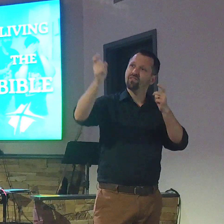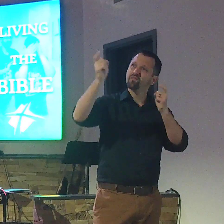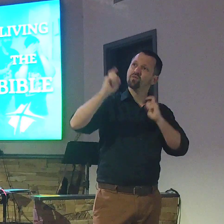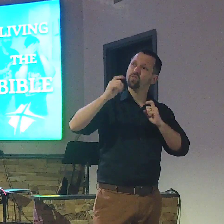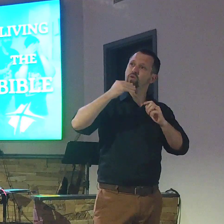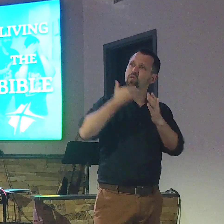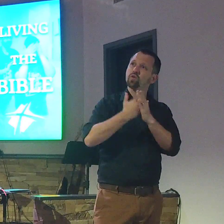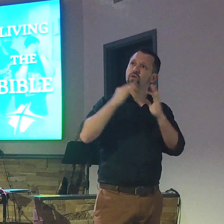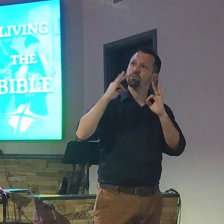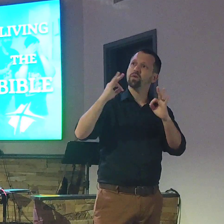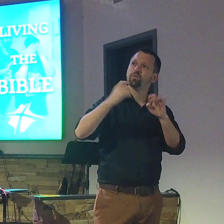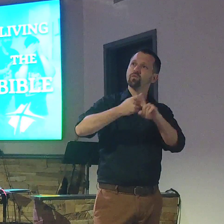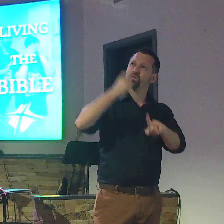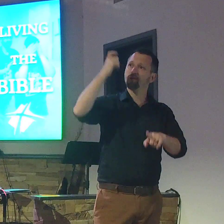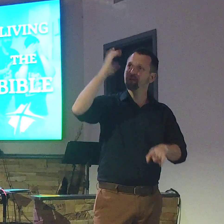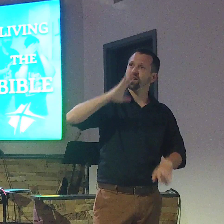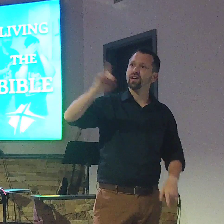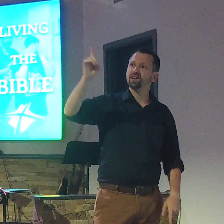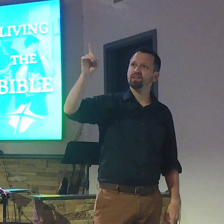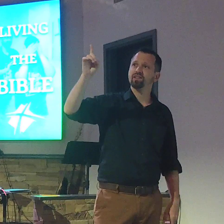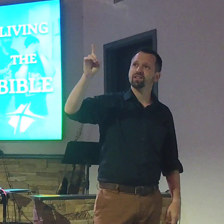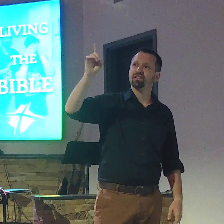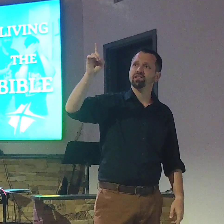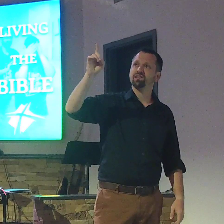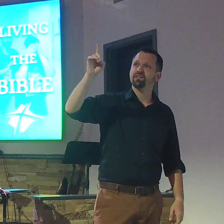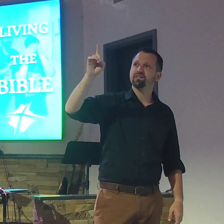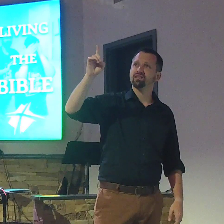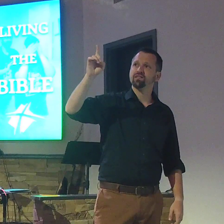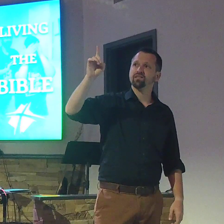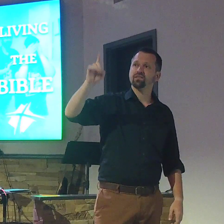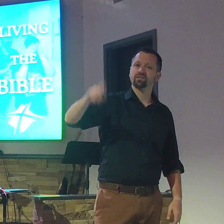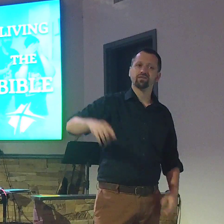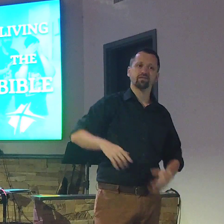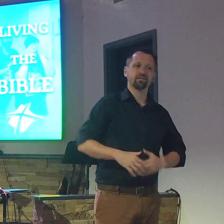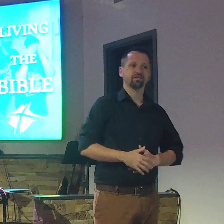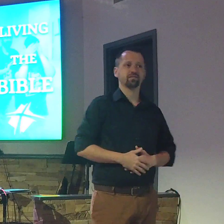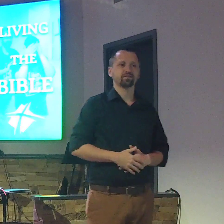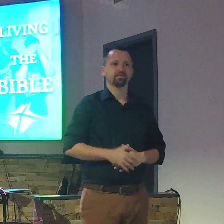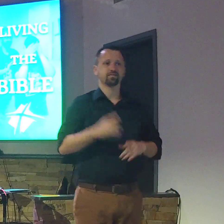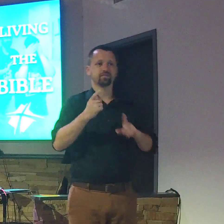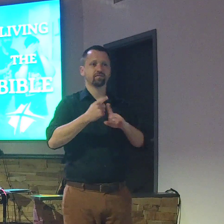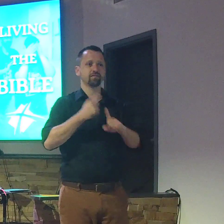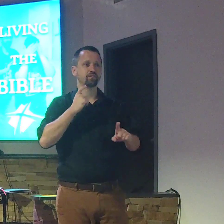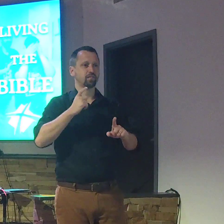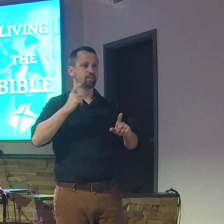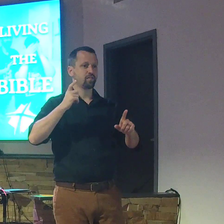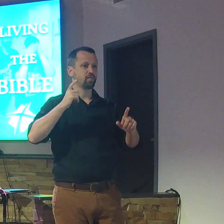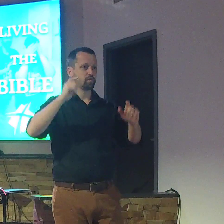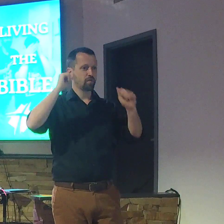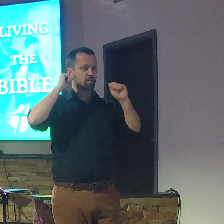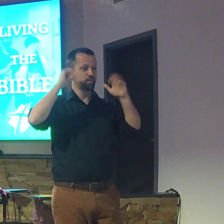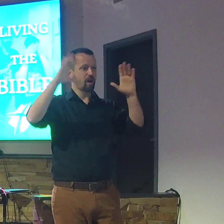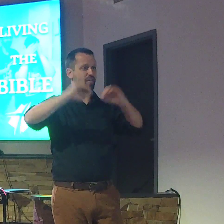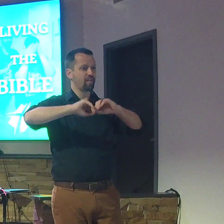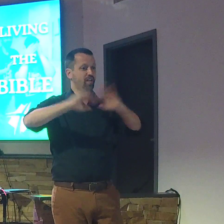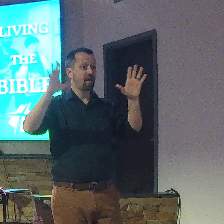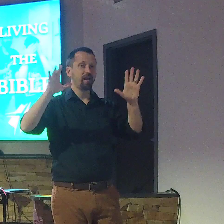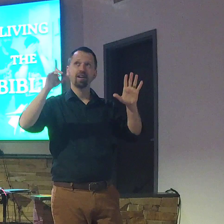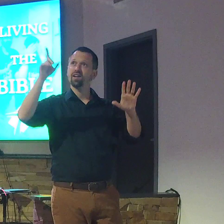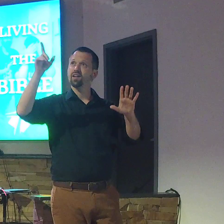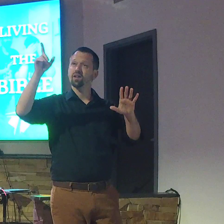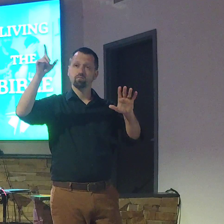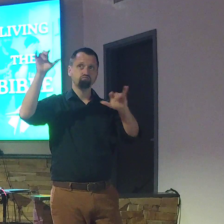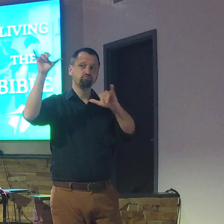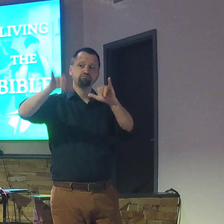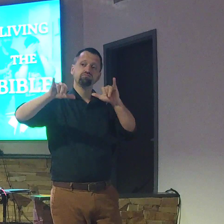from above, from God. And it comes from the Father of lights, in whom there's no